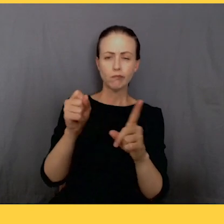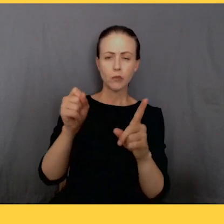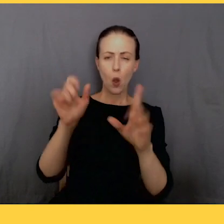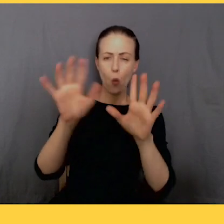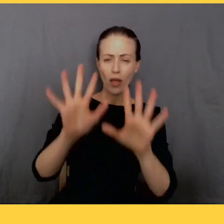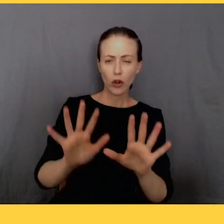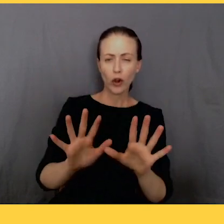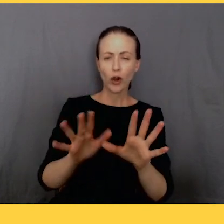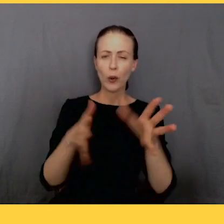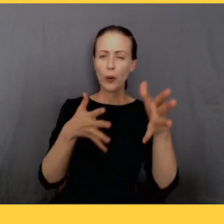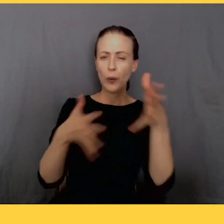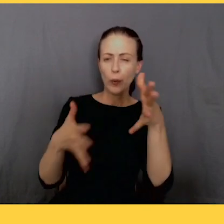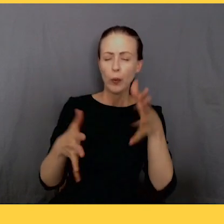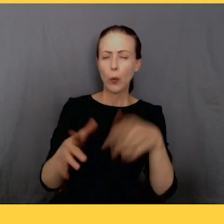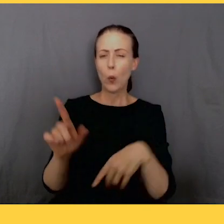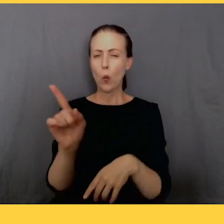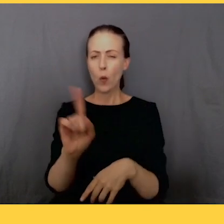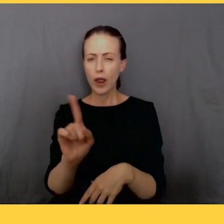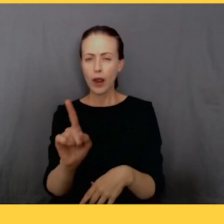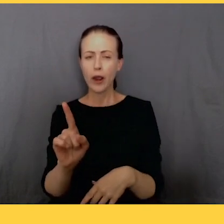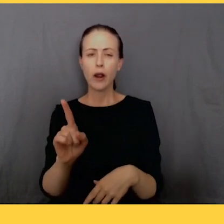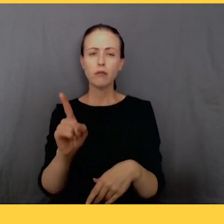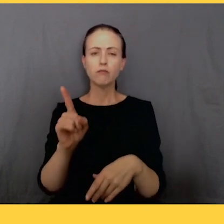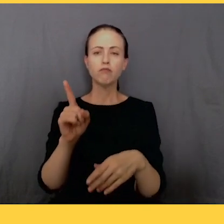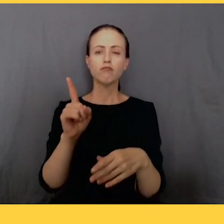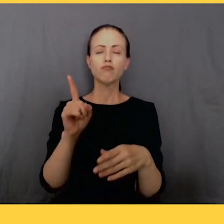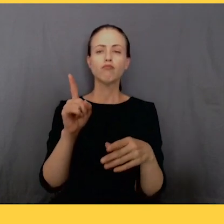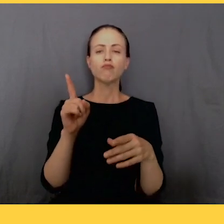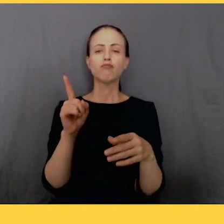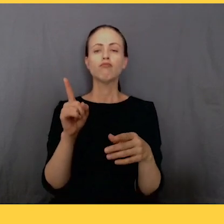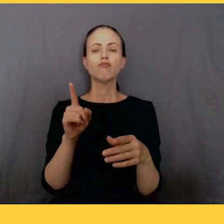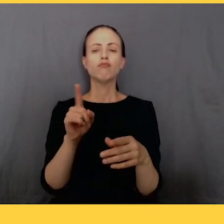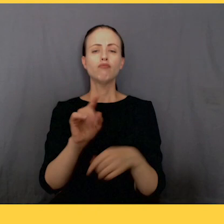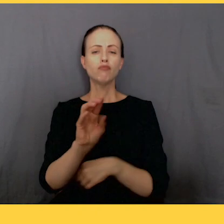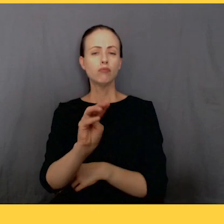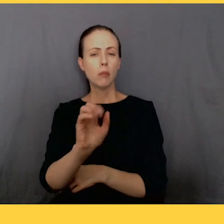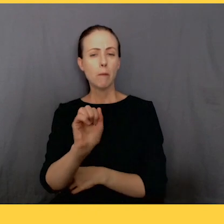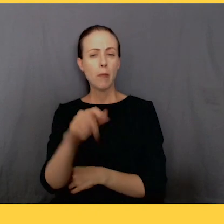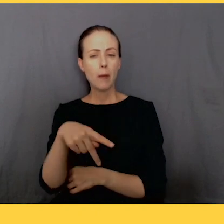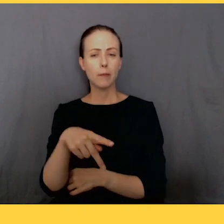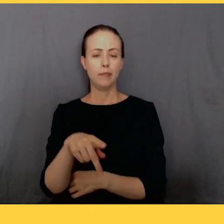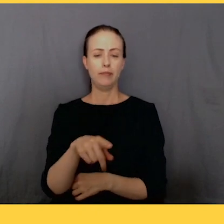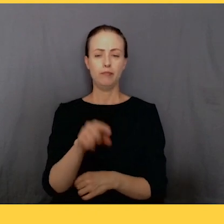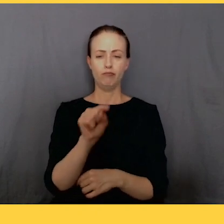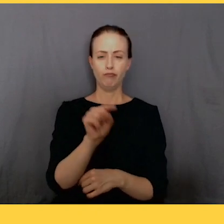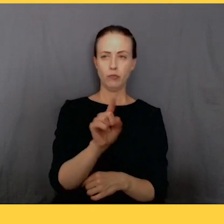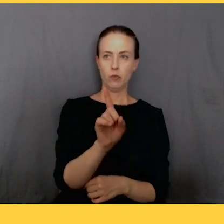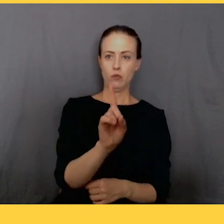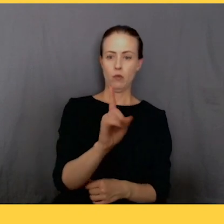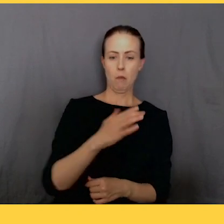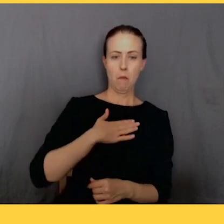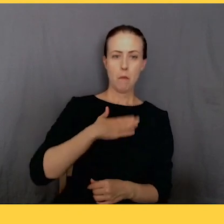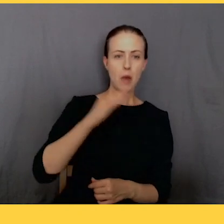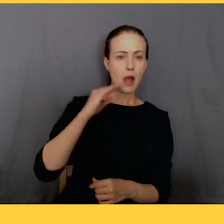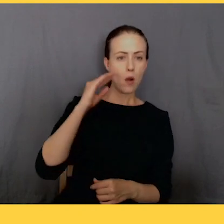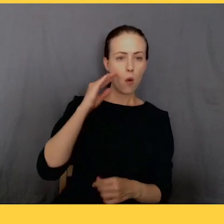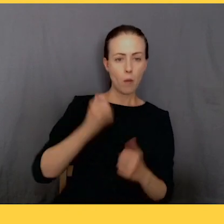see maps to be able to provide where is your home with regard to high fire risk